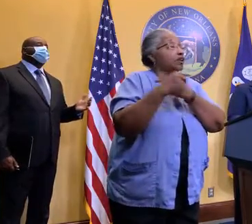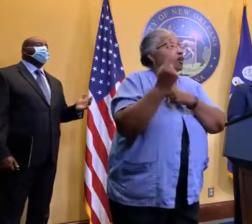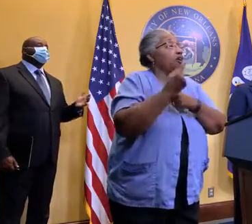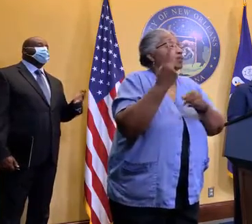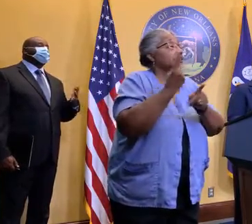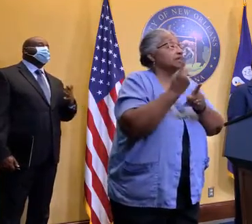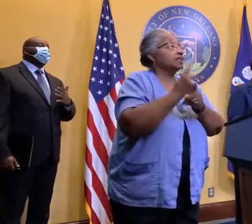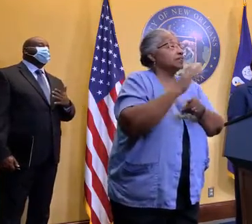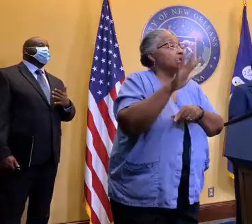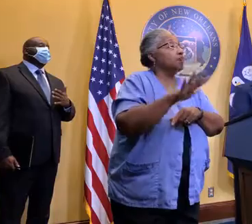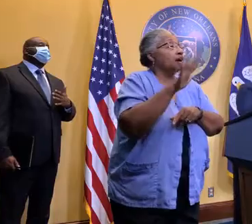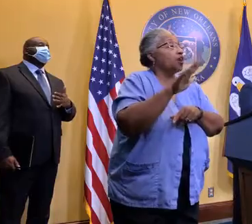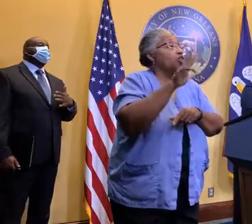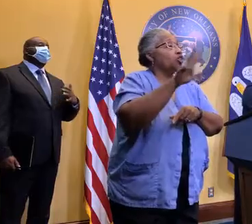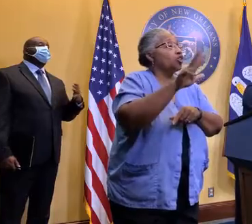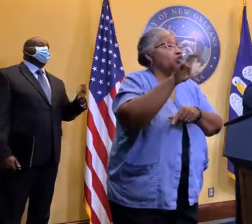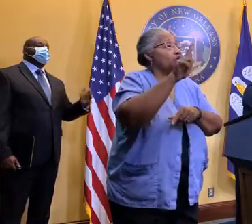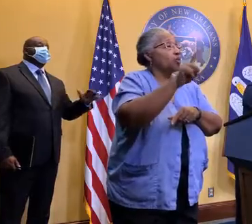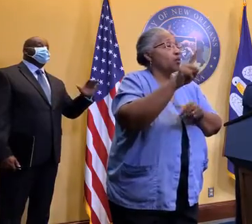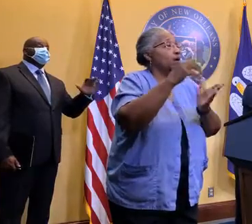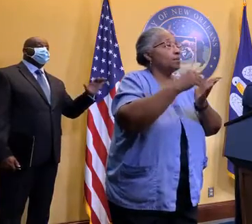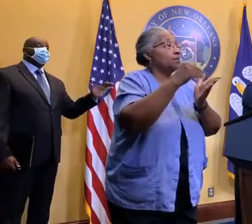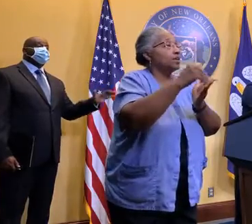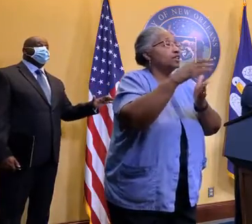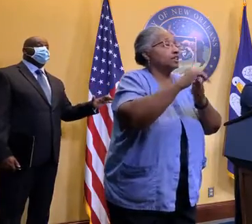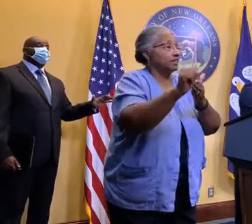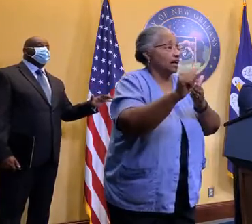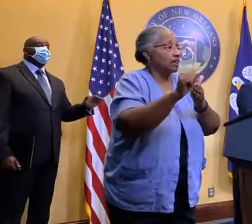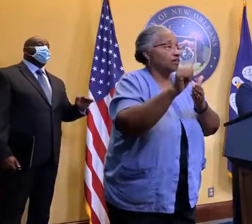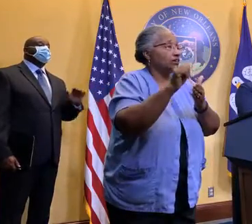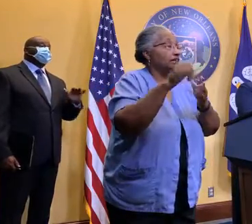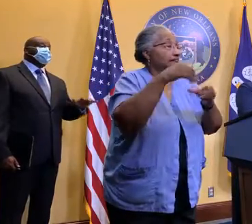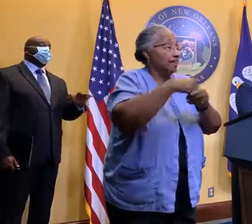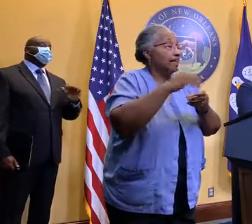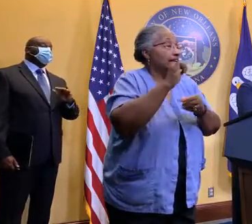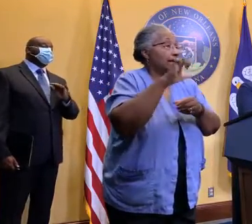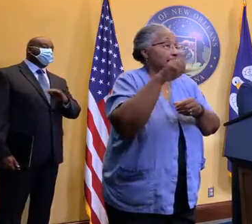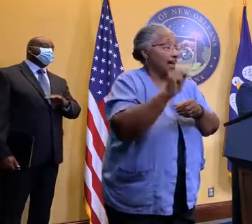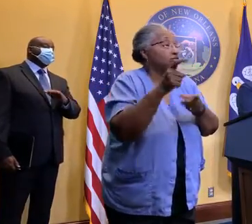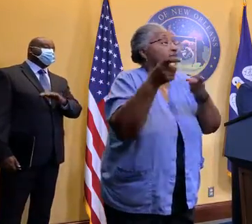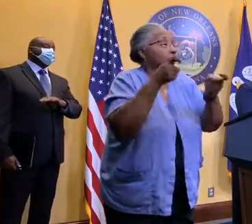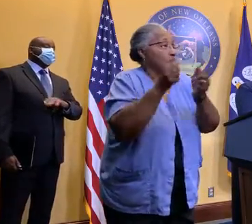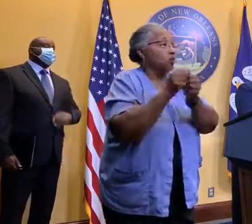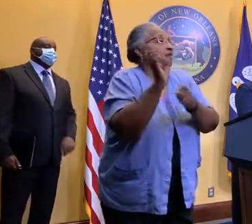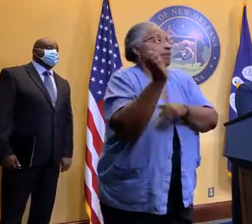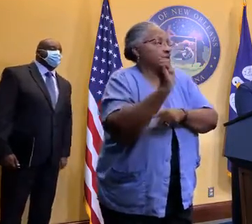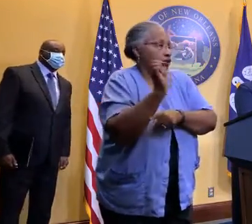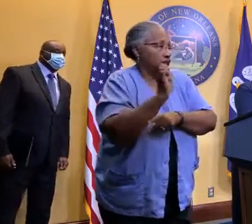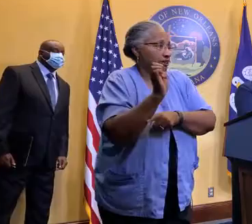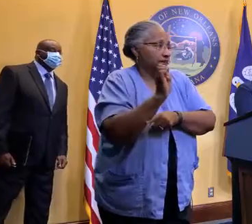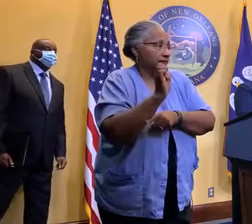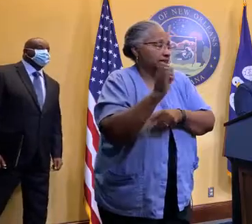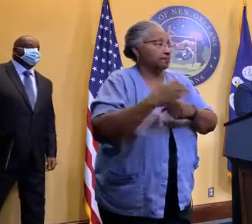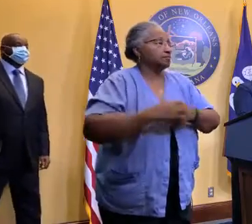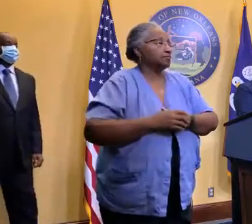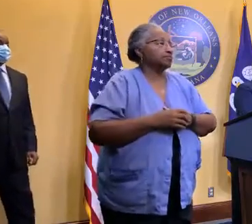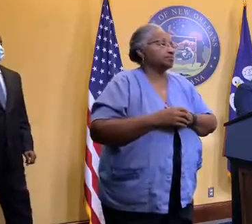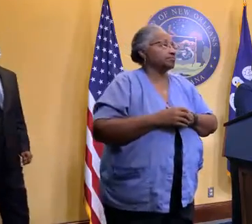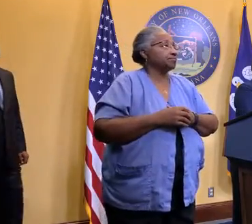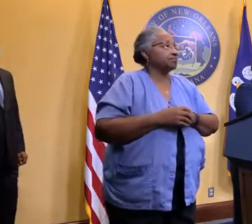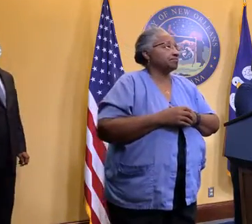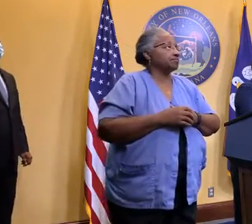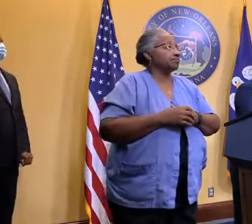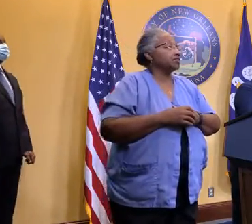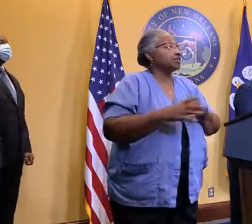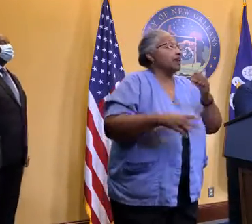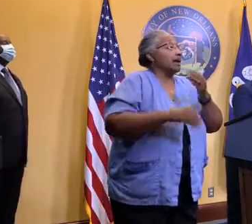$31 million sitting in a separate account that's not respected to what we're talking about here to deal with those emergency situations. And just